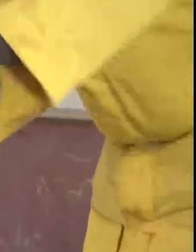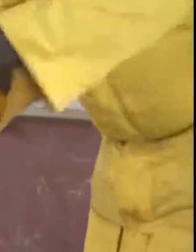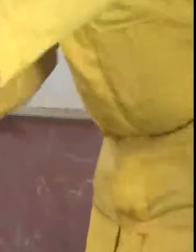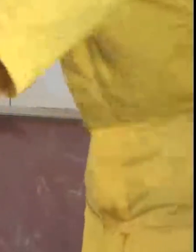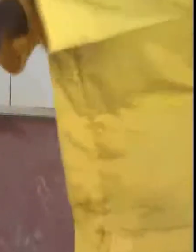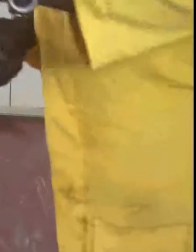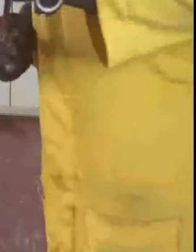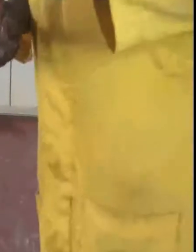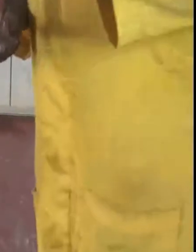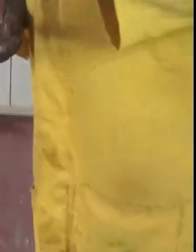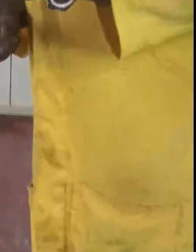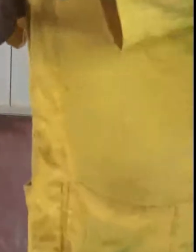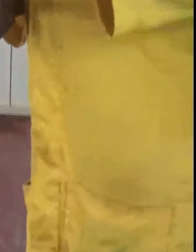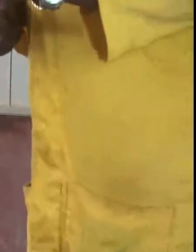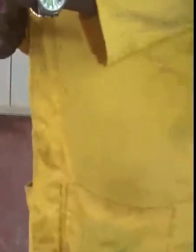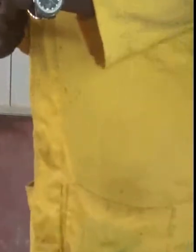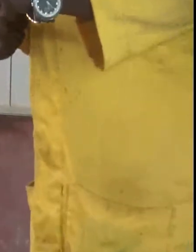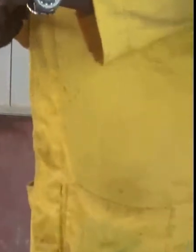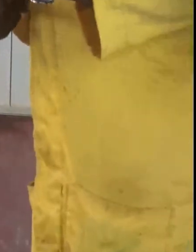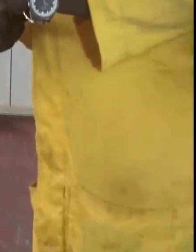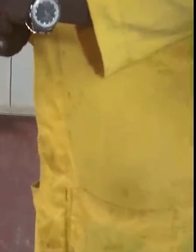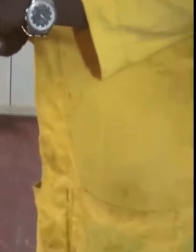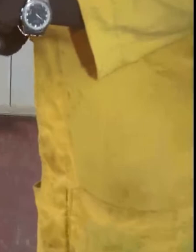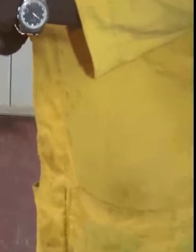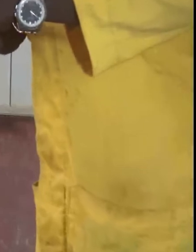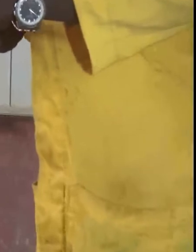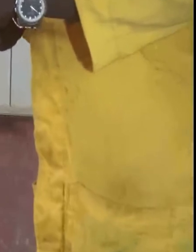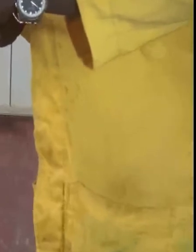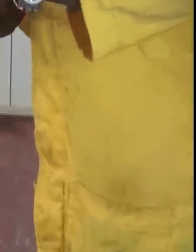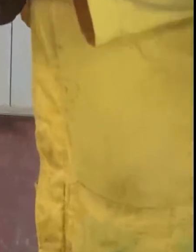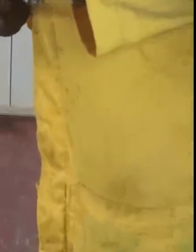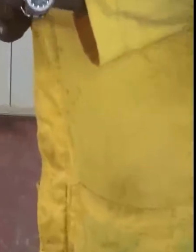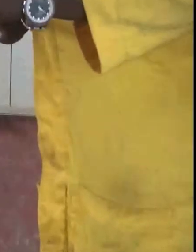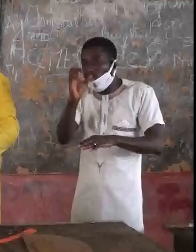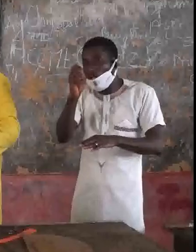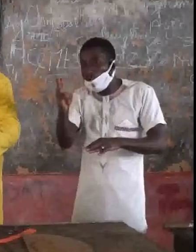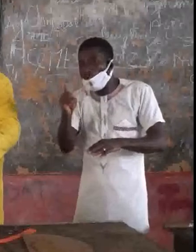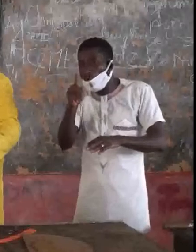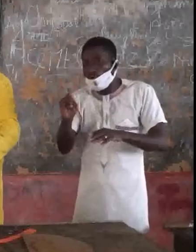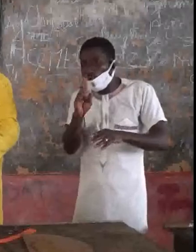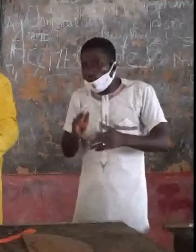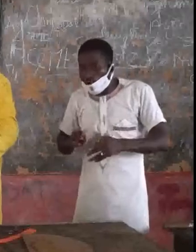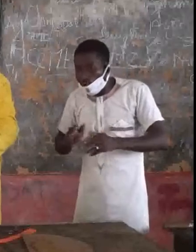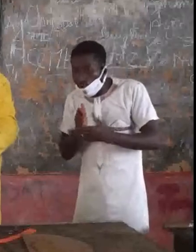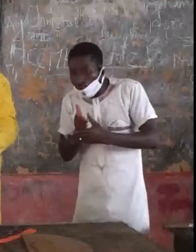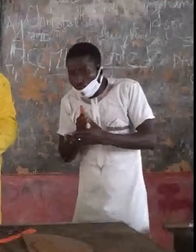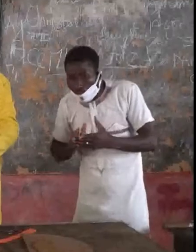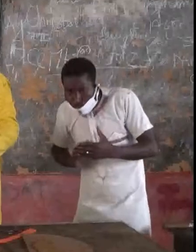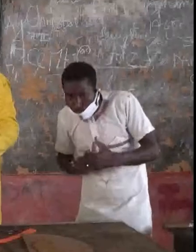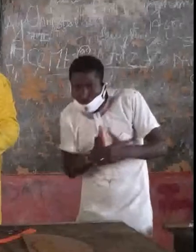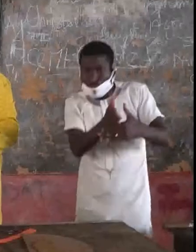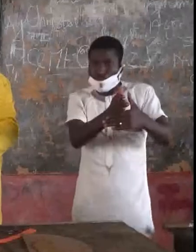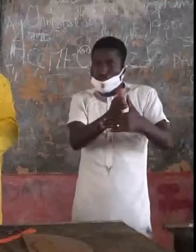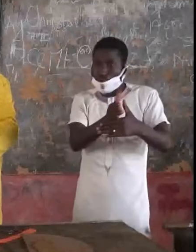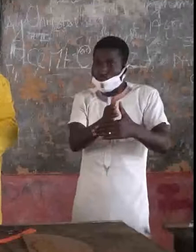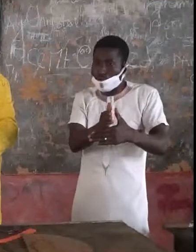Don't forget, my student, when you are cutting using the hacksaw, you only cut on the forward stroke. So you don't exert